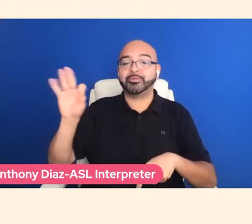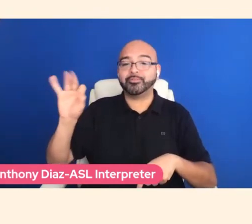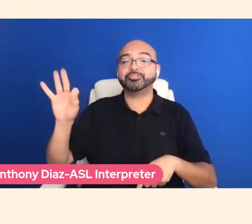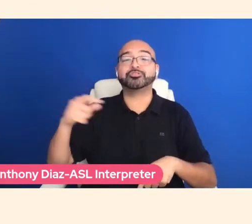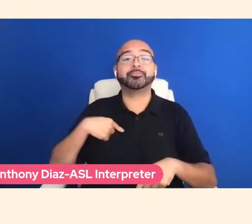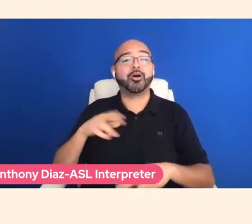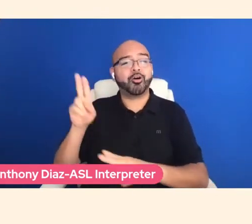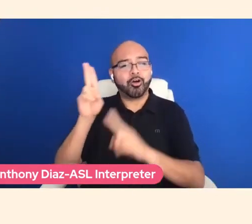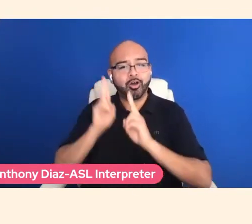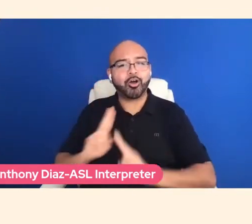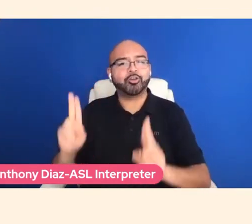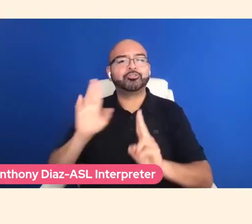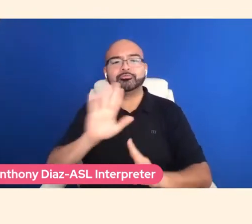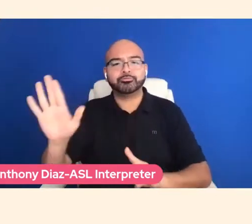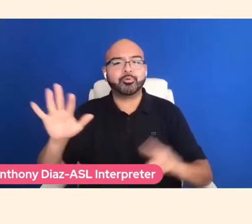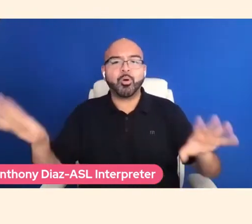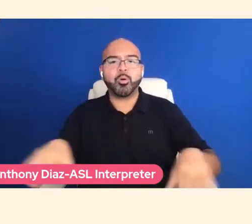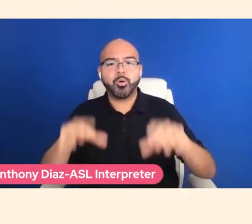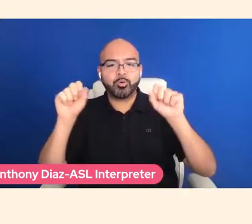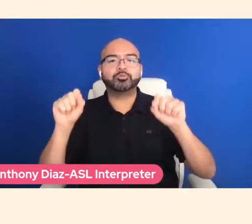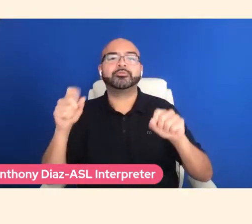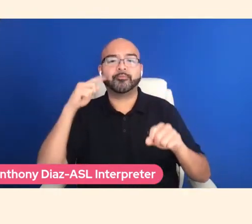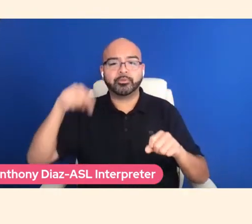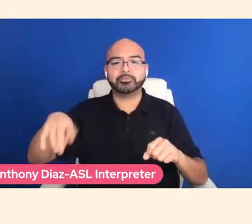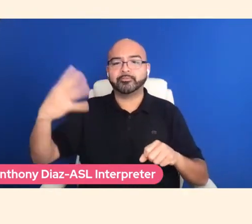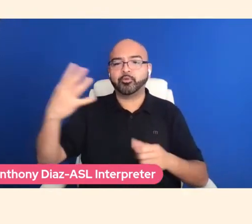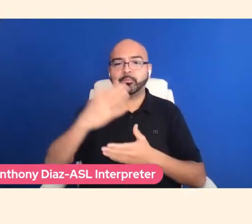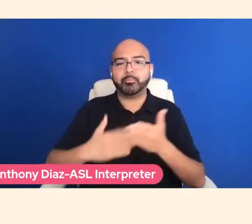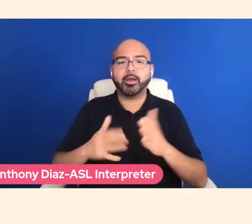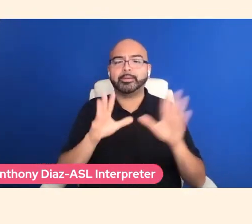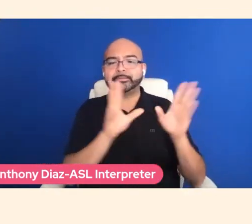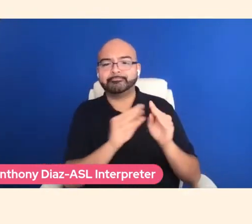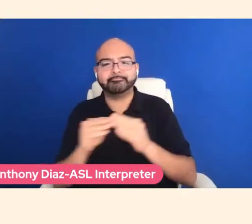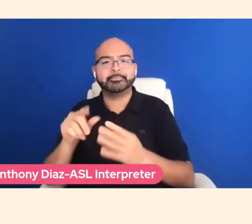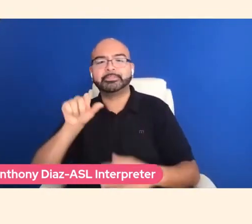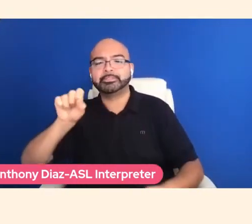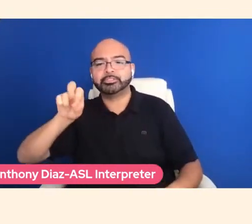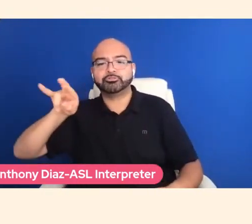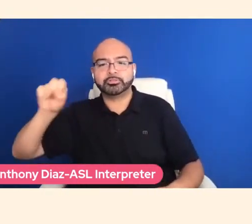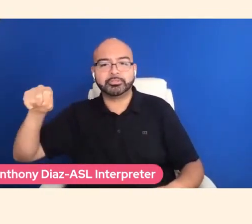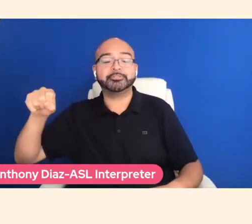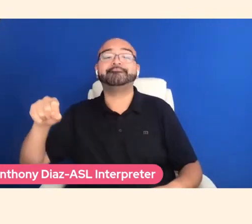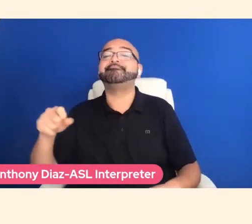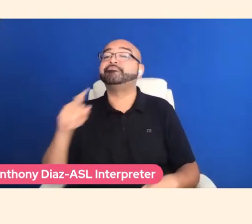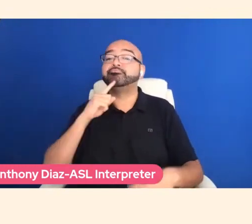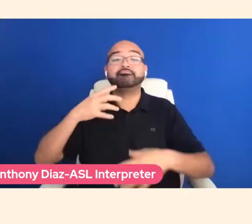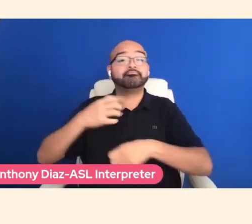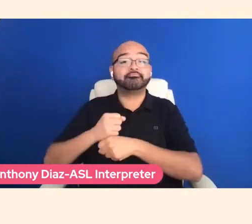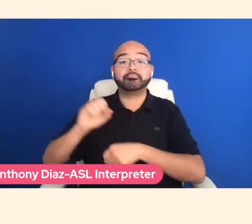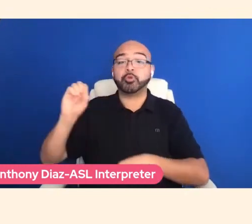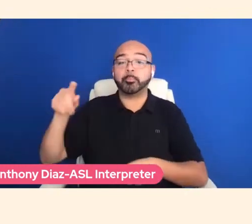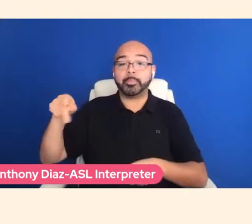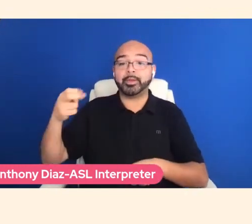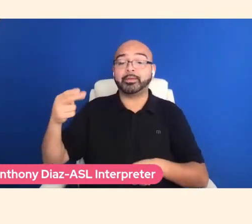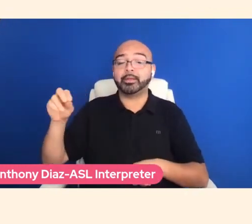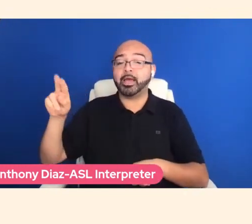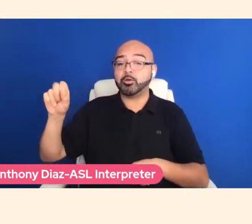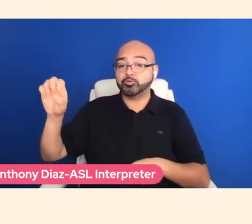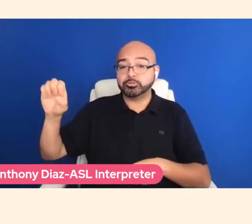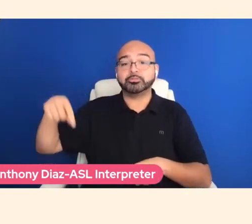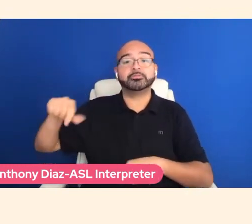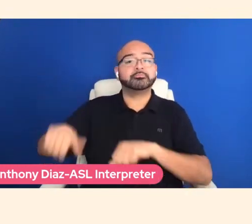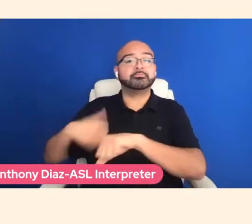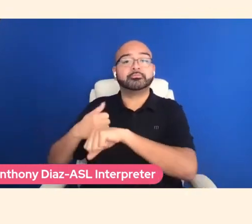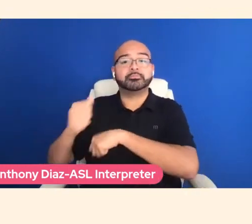this four-part series throughout the month of September. As a quick recap, Open House, founded in 1998, is dedicated